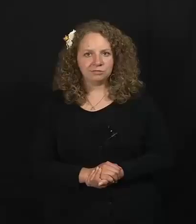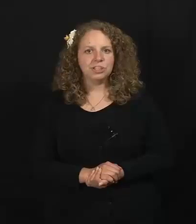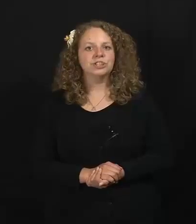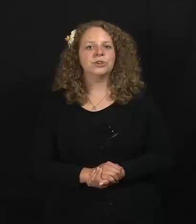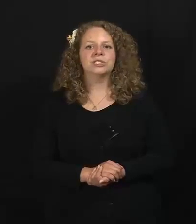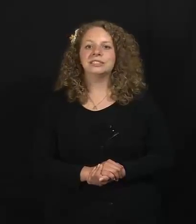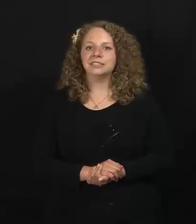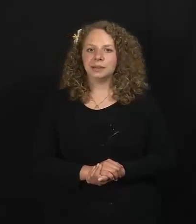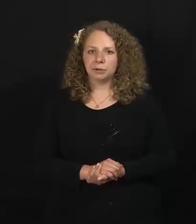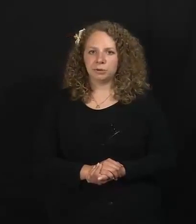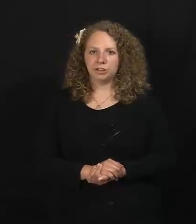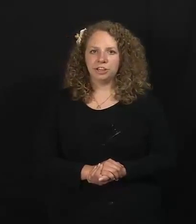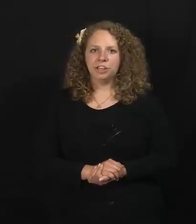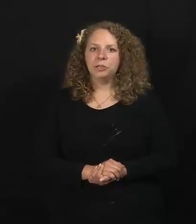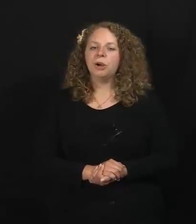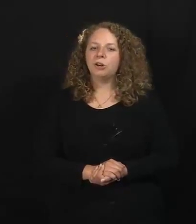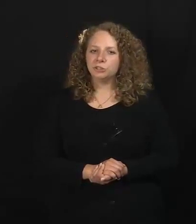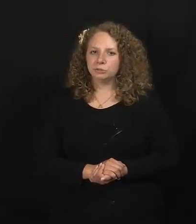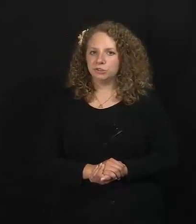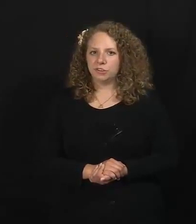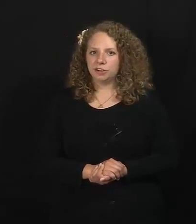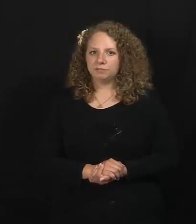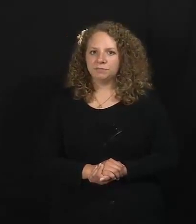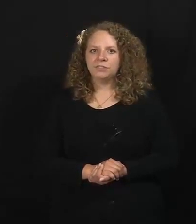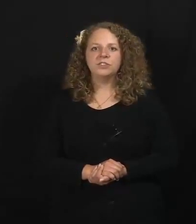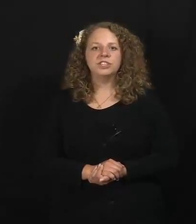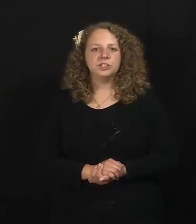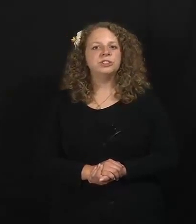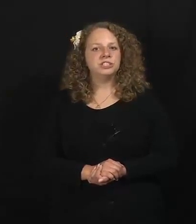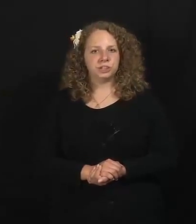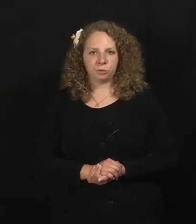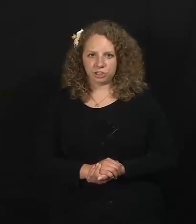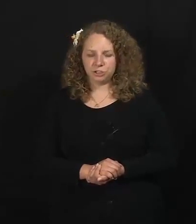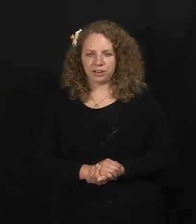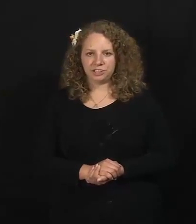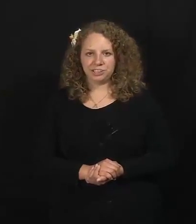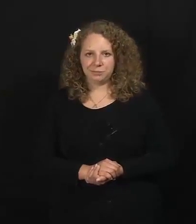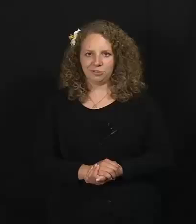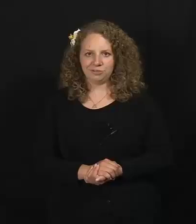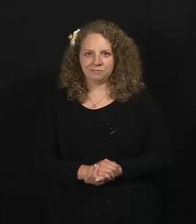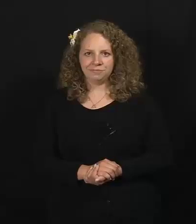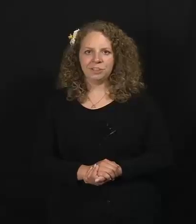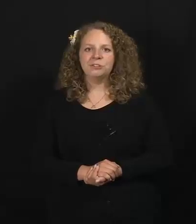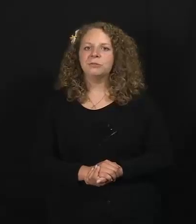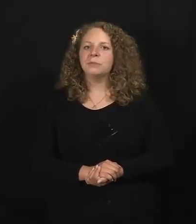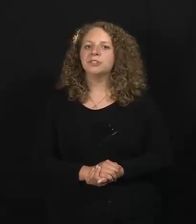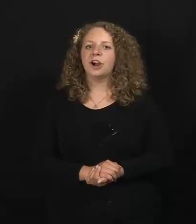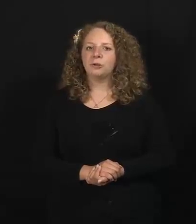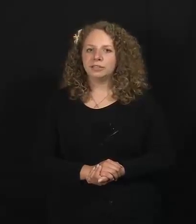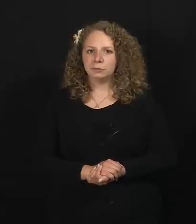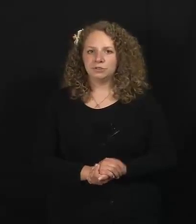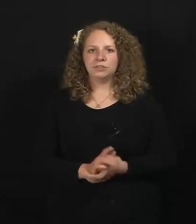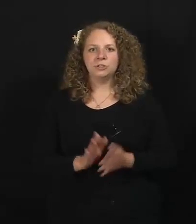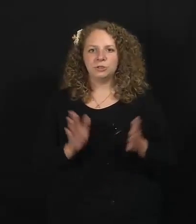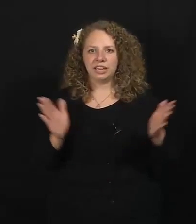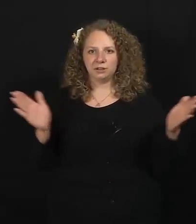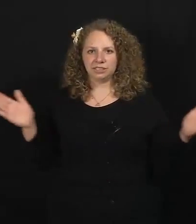to show that it is a separate word, you will also move over. For this, you need to know which direction to move. Remember to always move to the